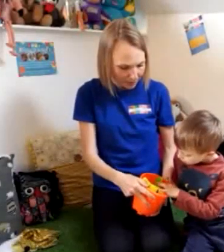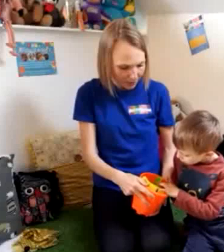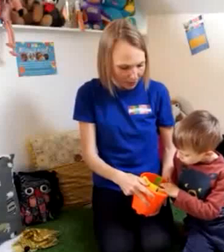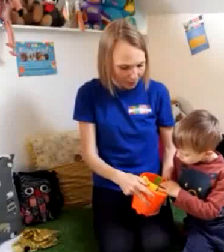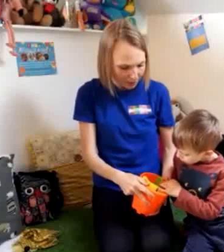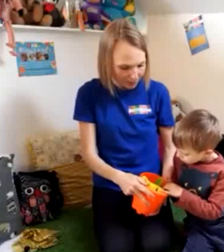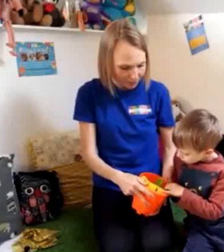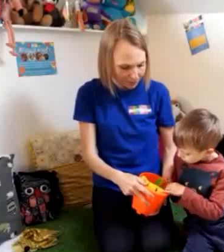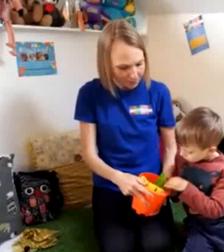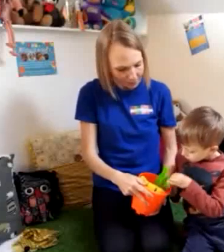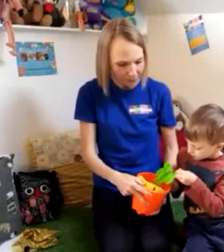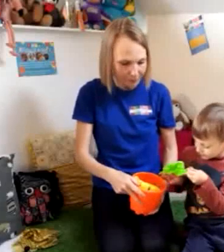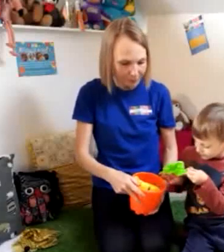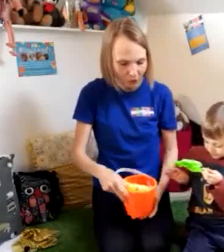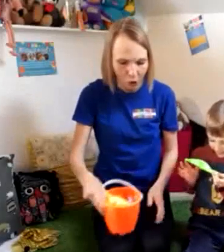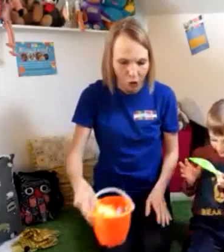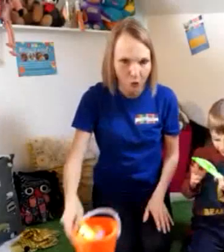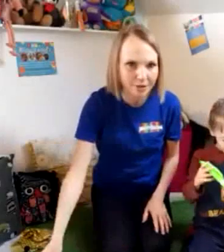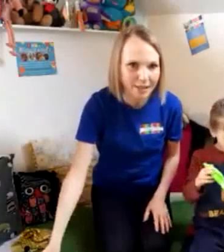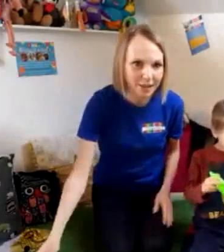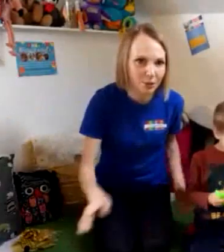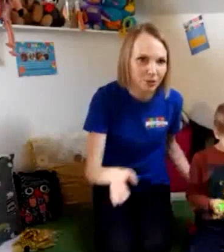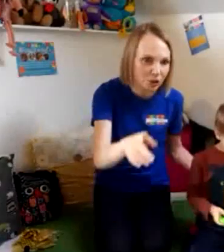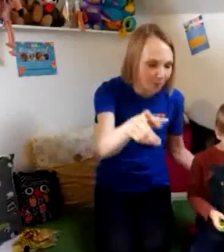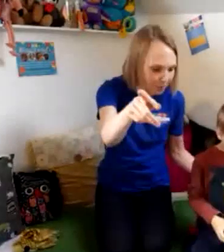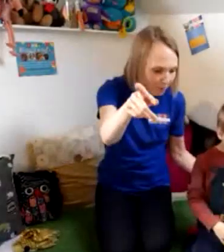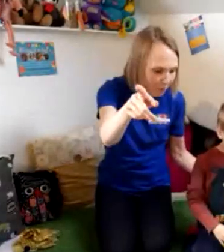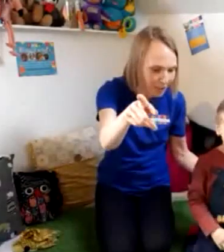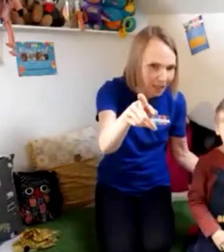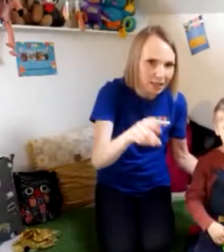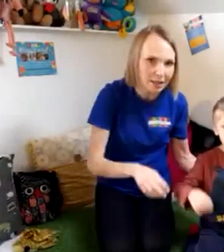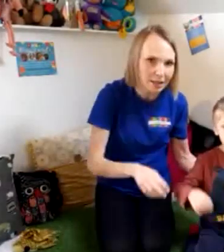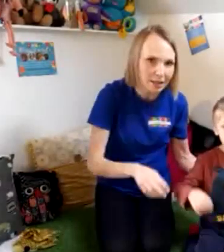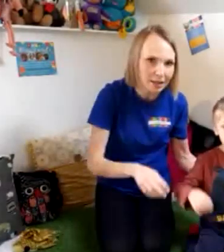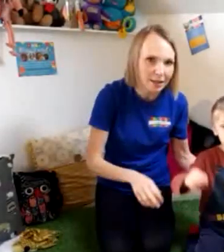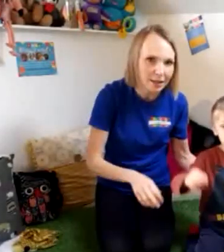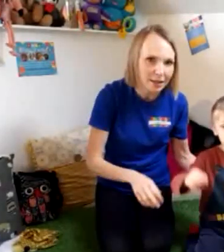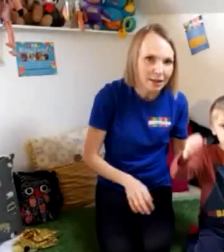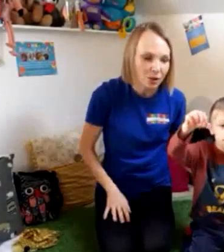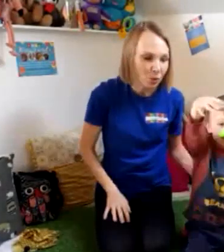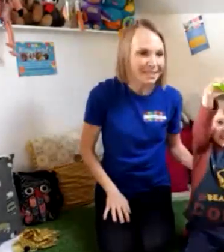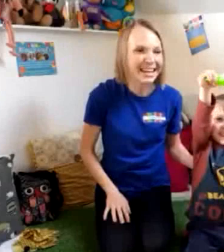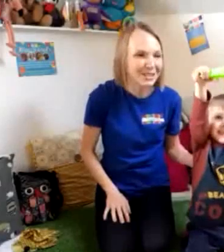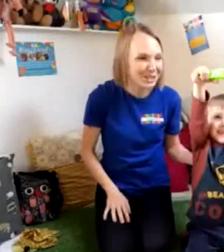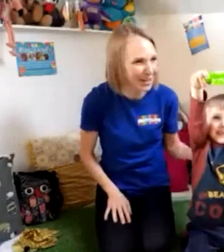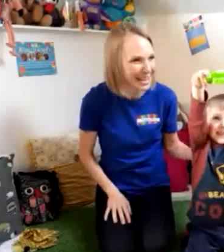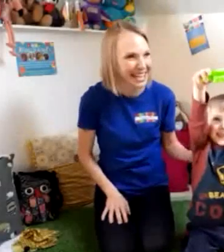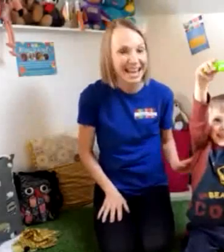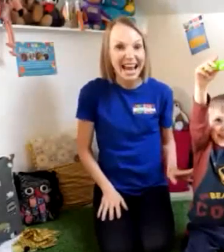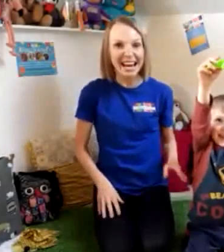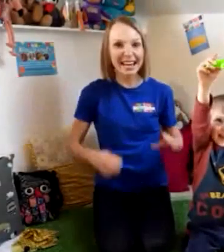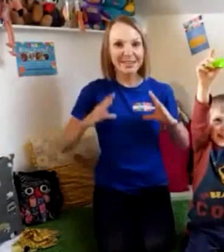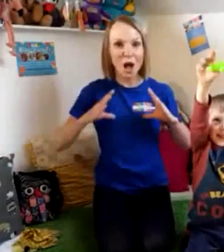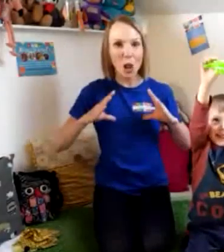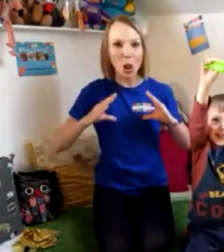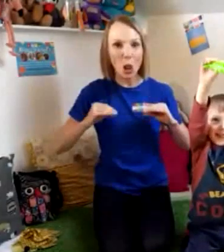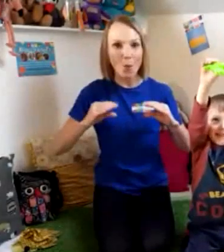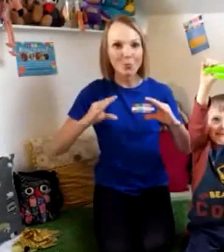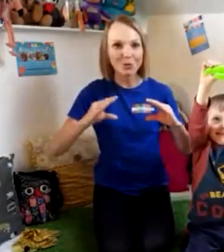out. What's that? Do you want to show it to everybody? What is it? You're just showing your hand. It's a